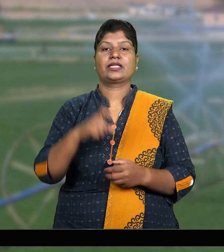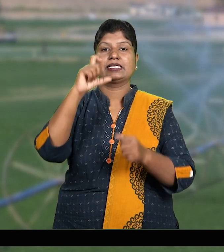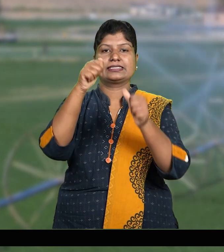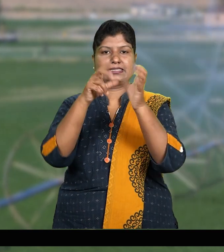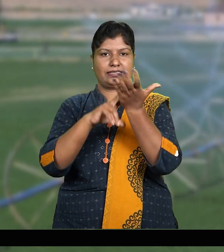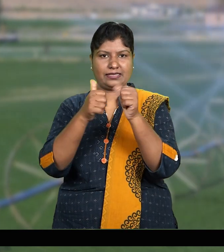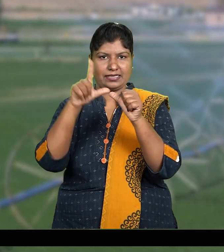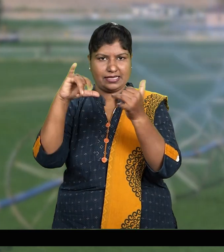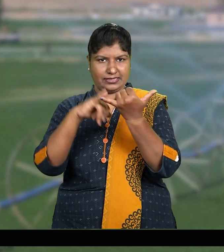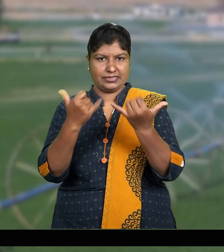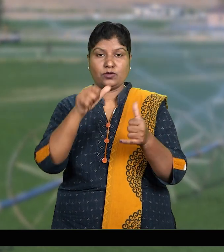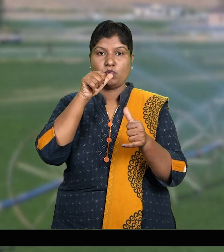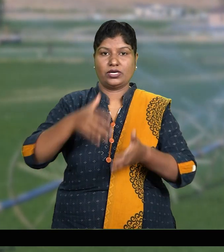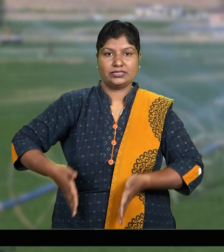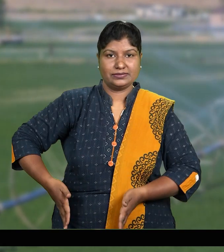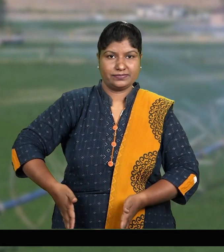Canals,